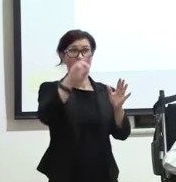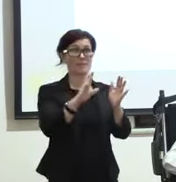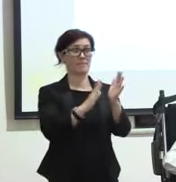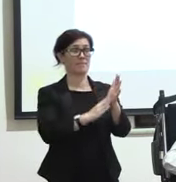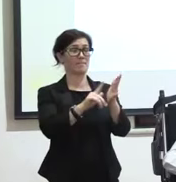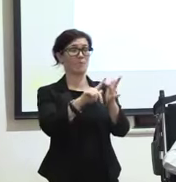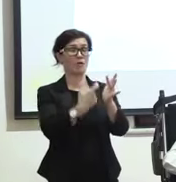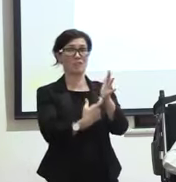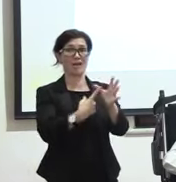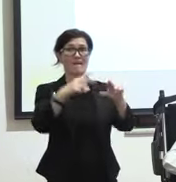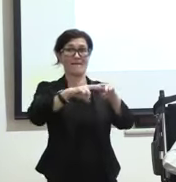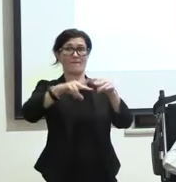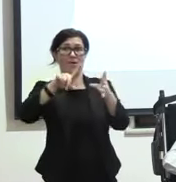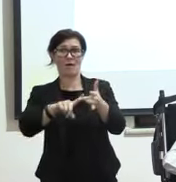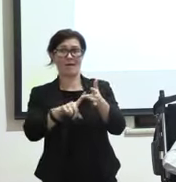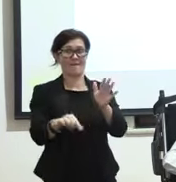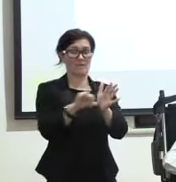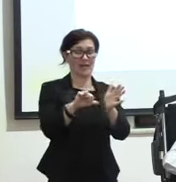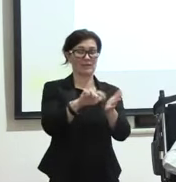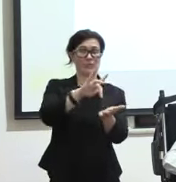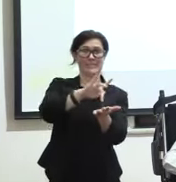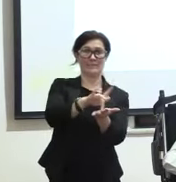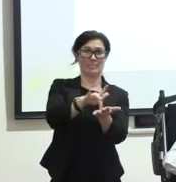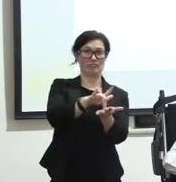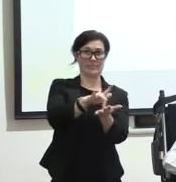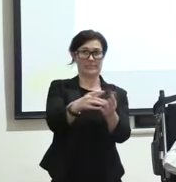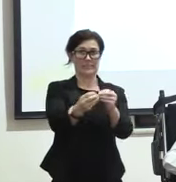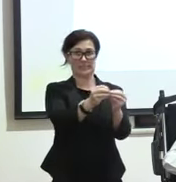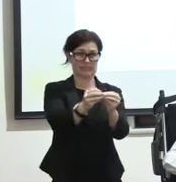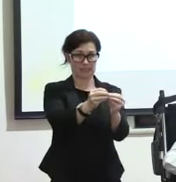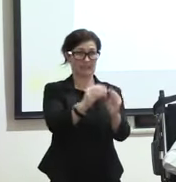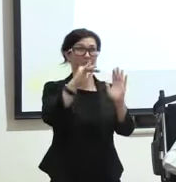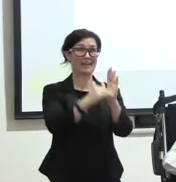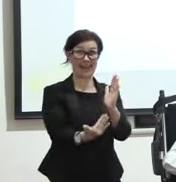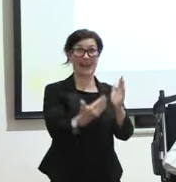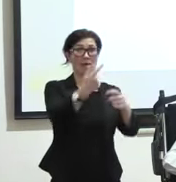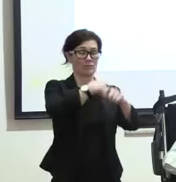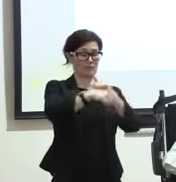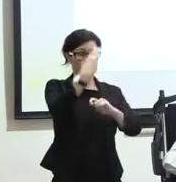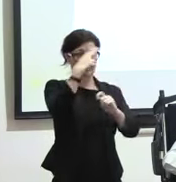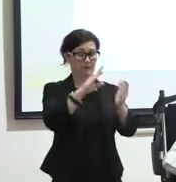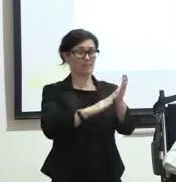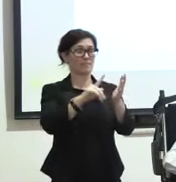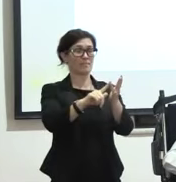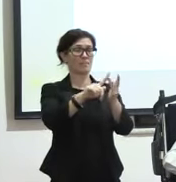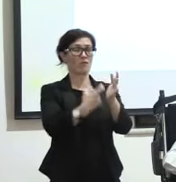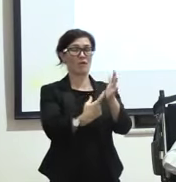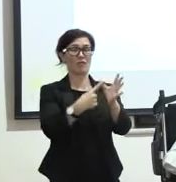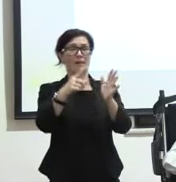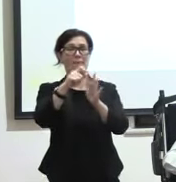Financial Intermediary, and now they're called Moira PMP, which is a plan management